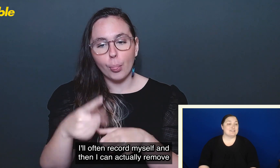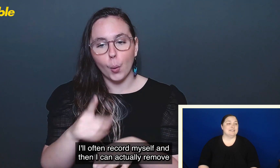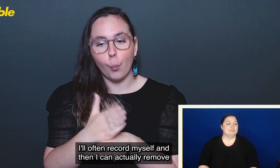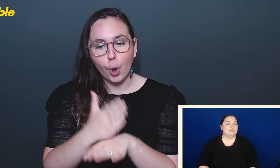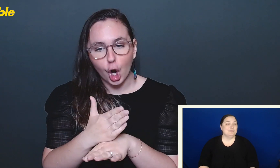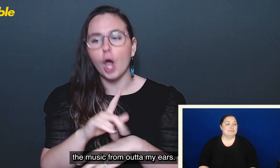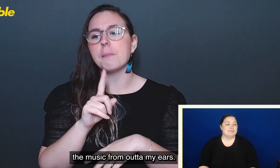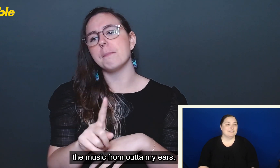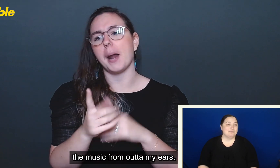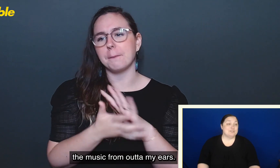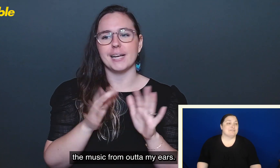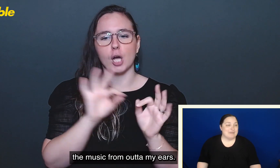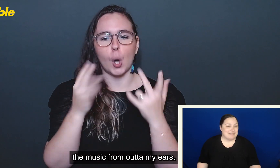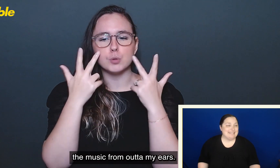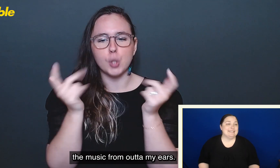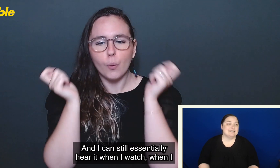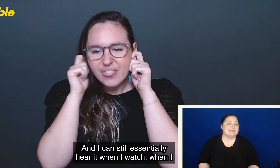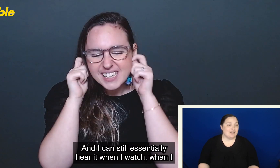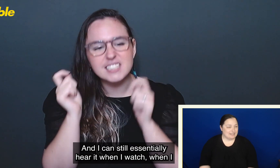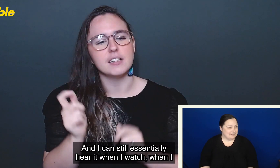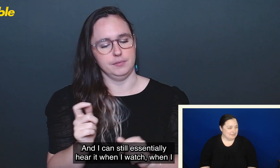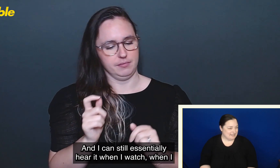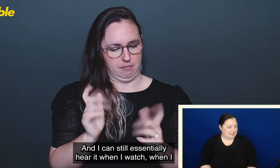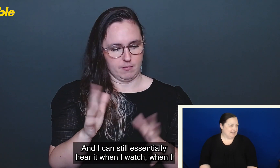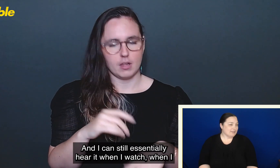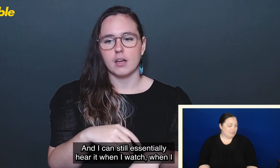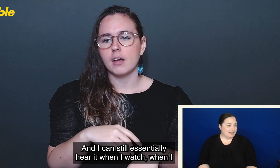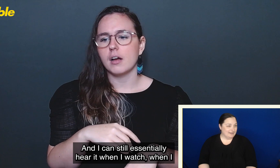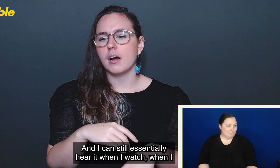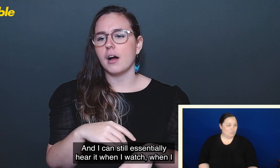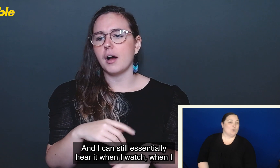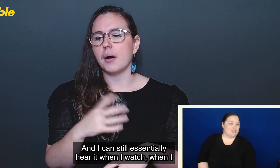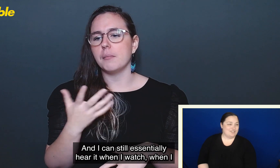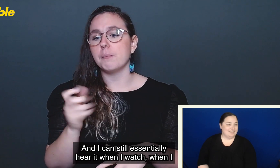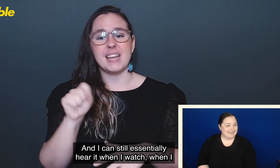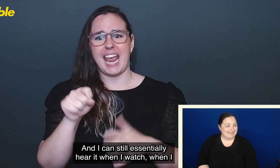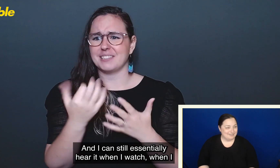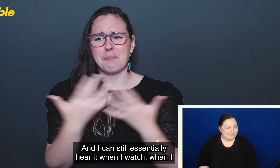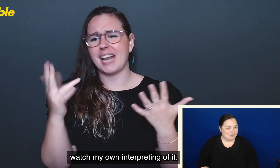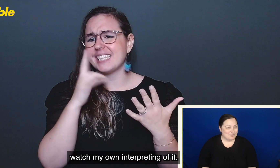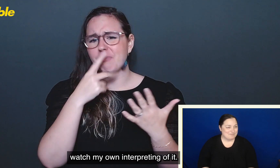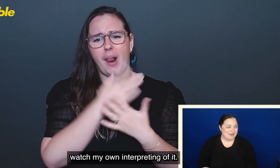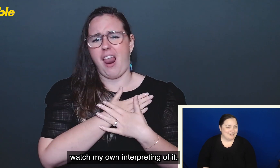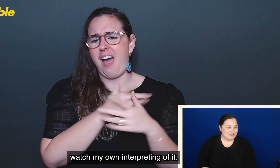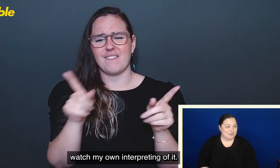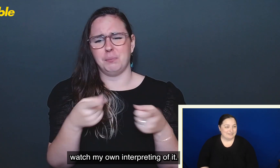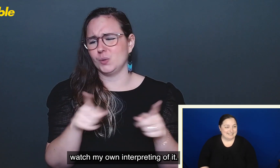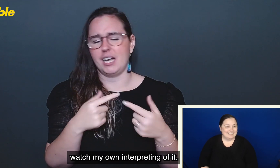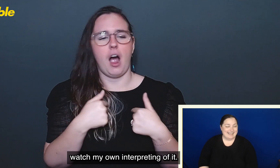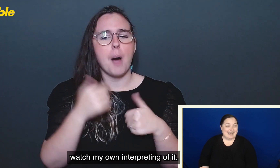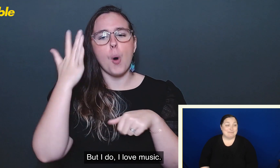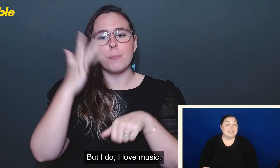can actually remove the music from out of my ears, and I can still essentially hear it when I watch my own interpreting